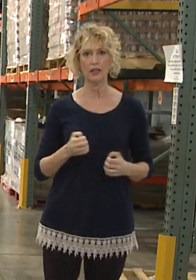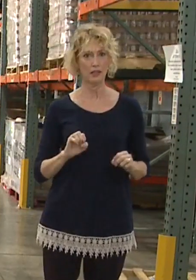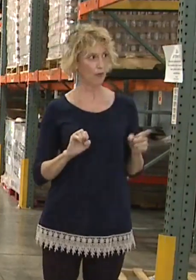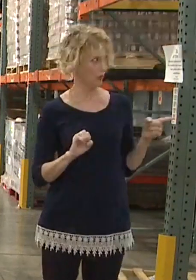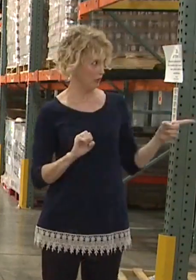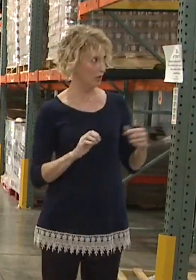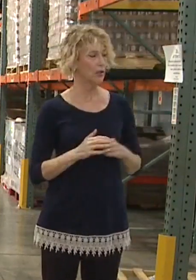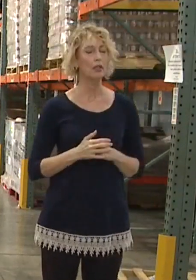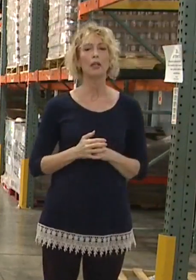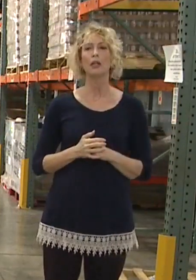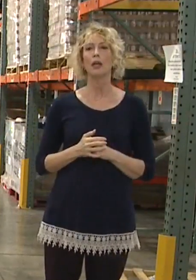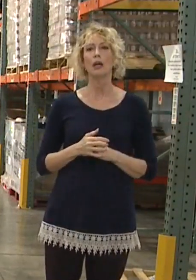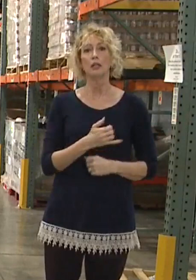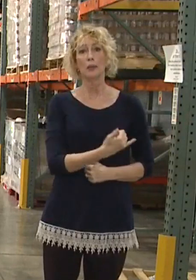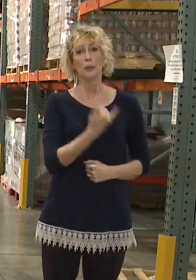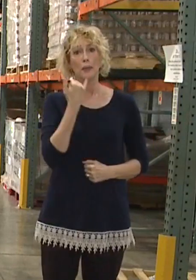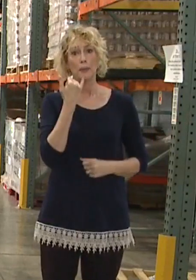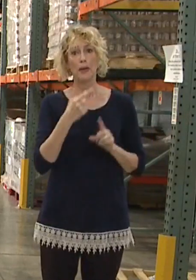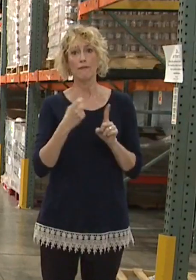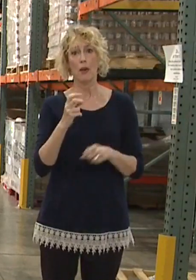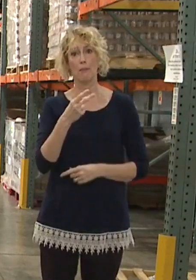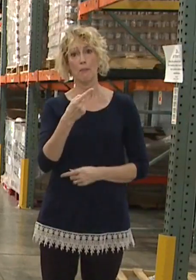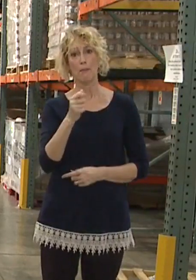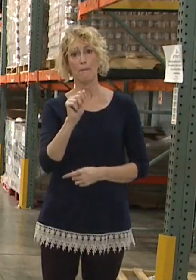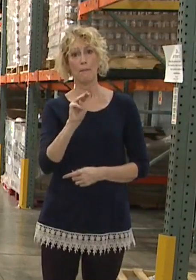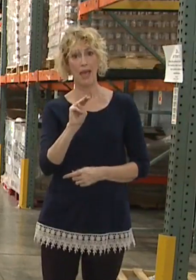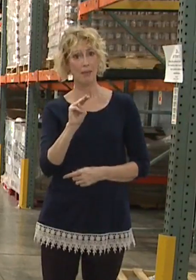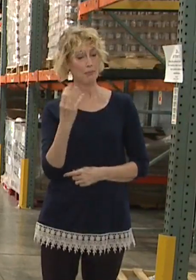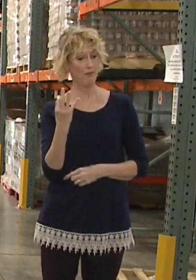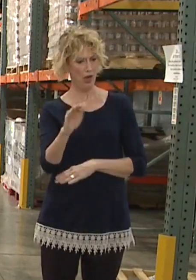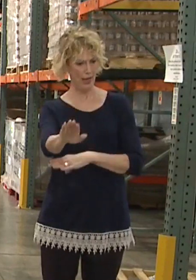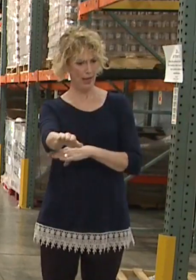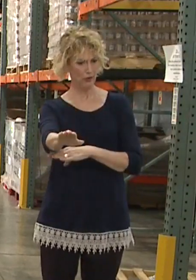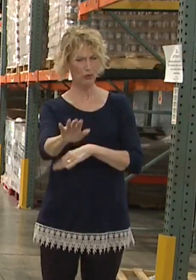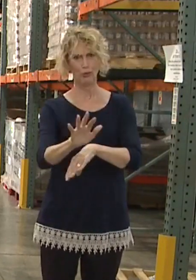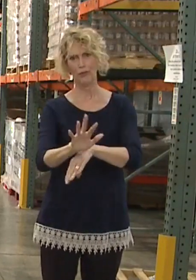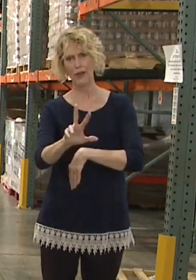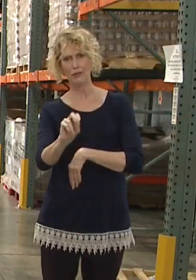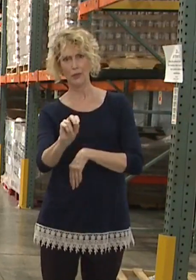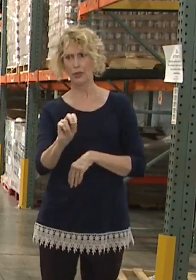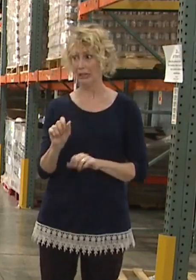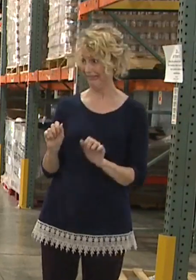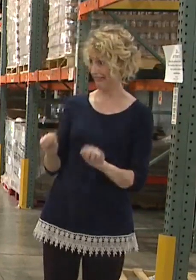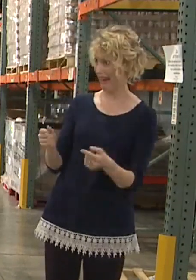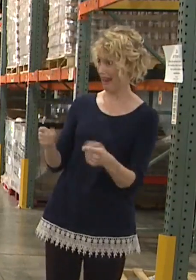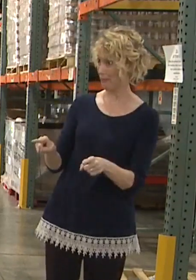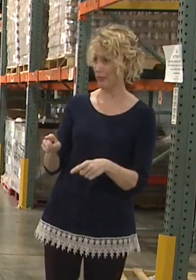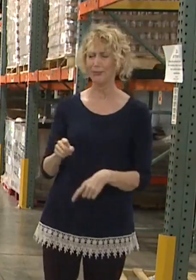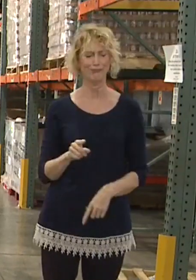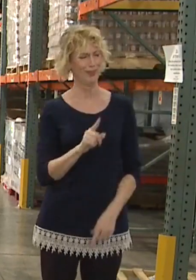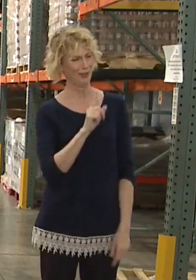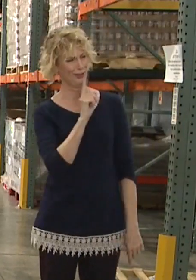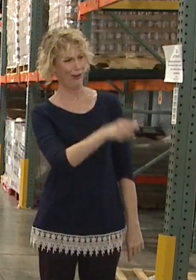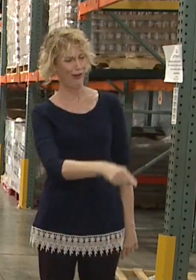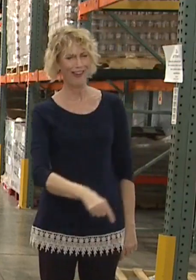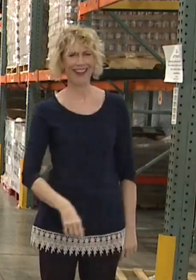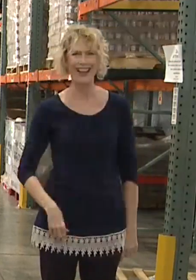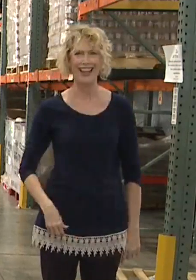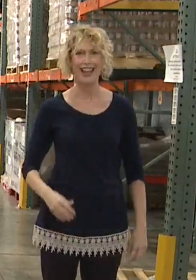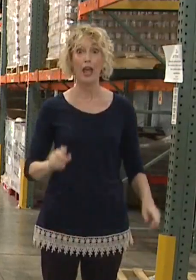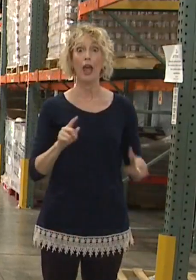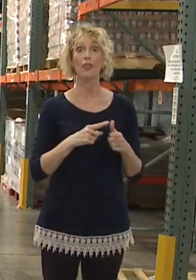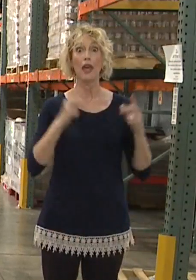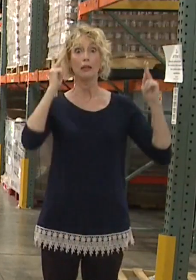folks reached out, I got a phone call from Pam Friday afternoon about 5:30. Ron, can we make this happen? I said, you bet. Then I